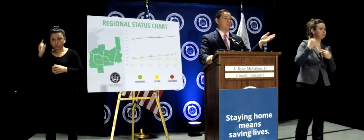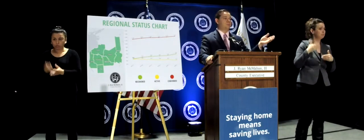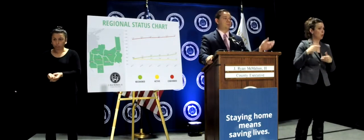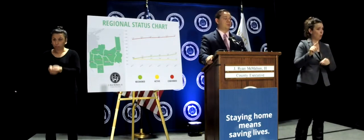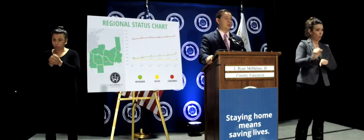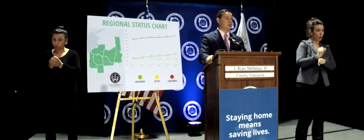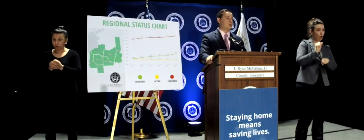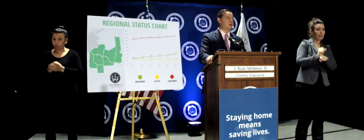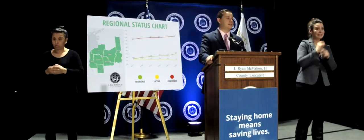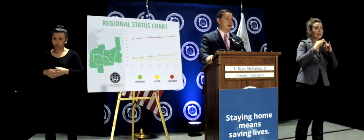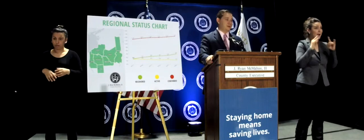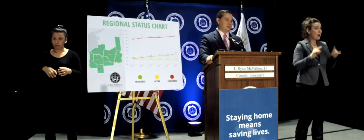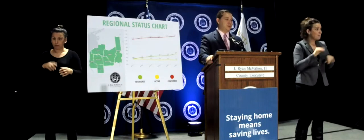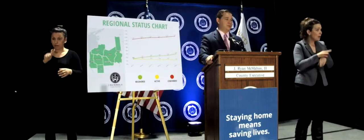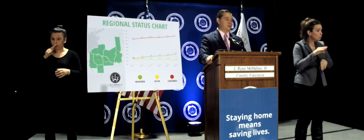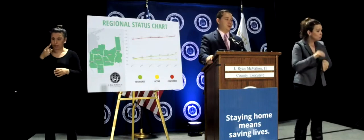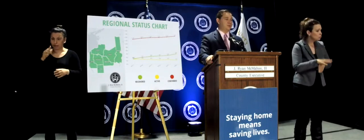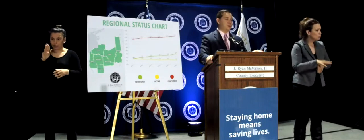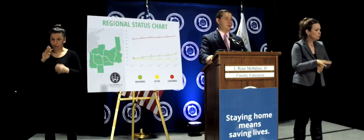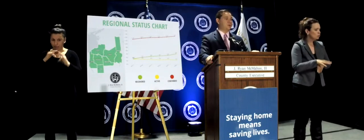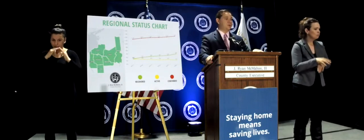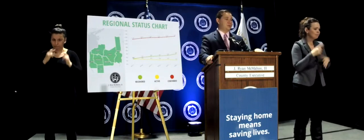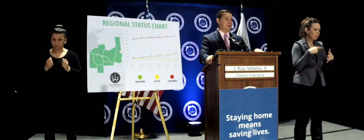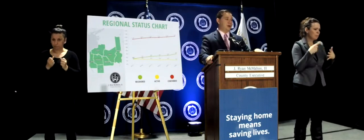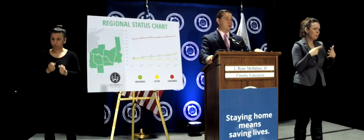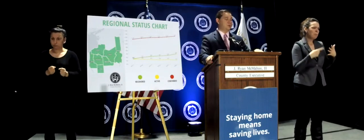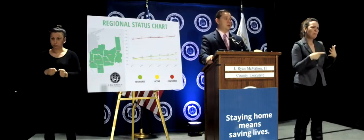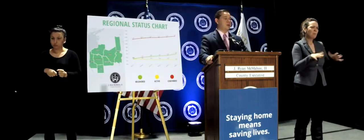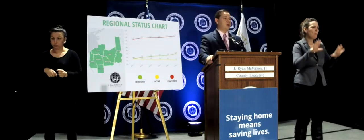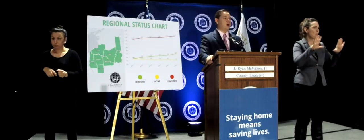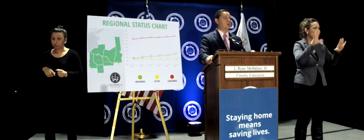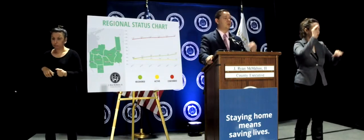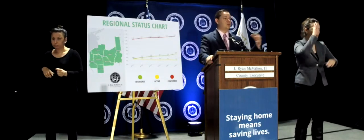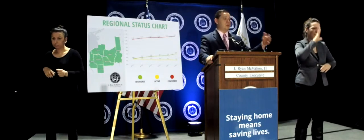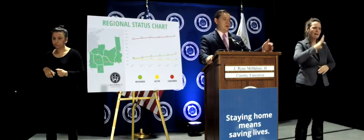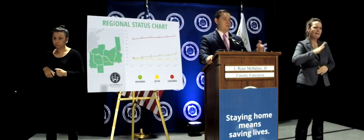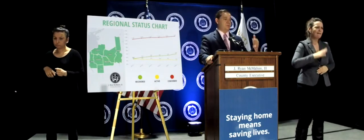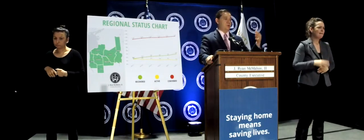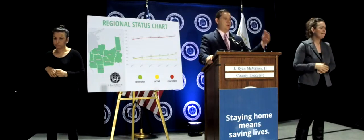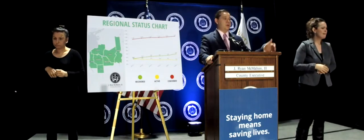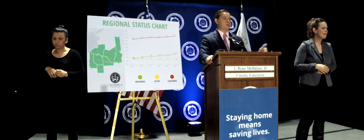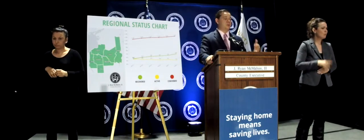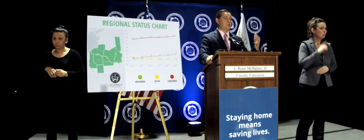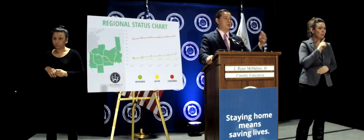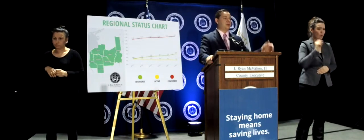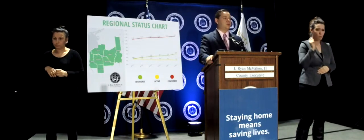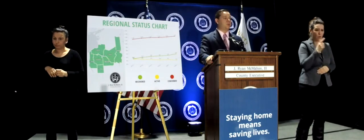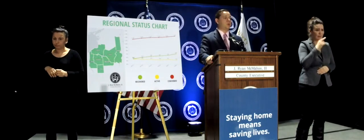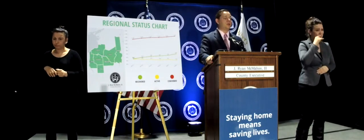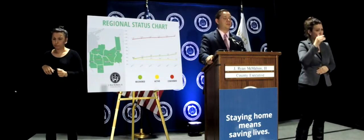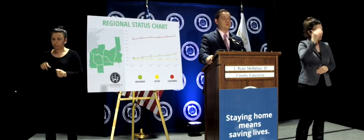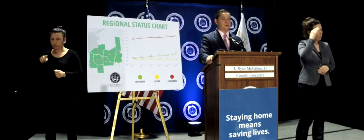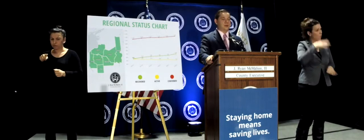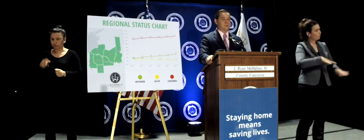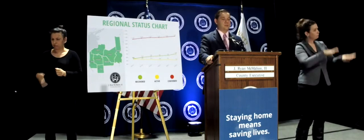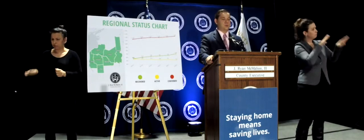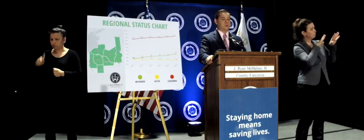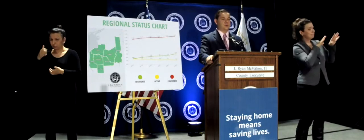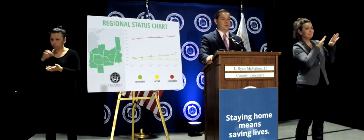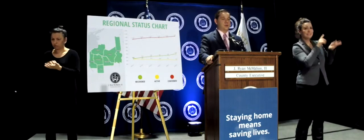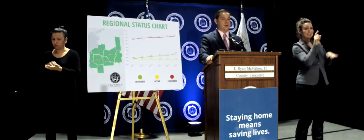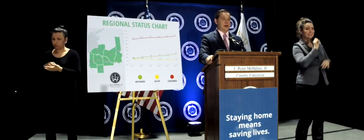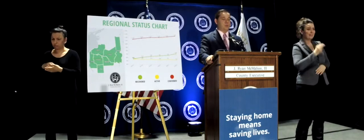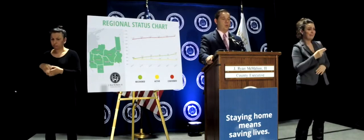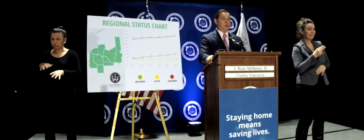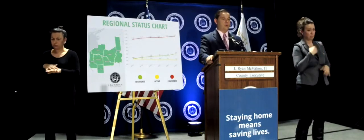who go up in the west side of the city of Syracuse and the towns all knew him. And so there's a lot of people grieving for him. So